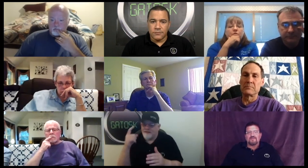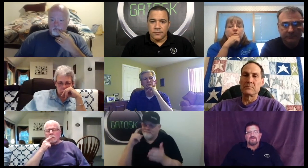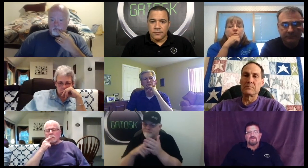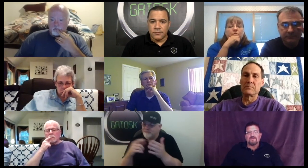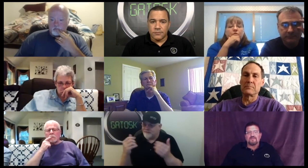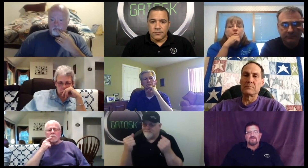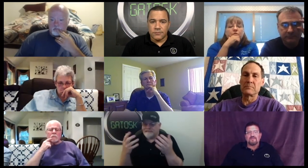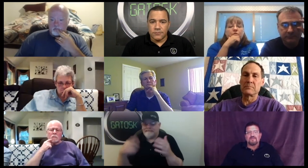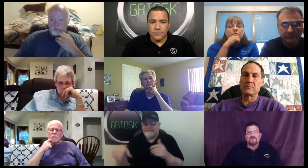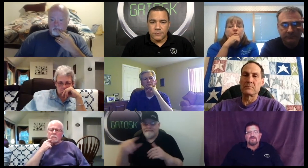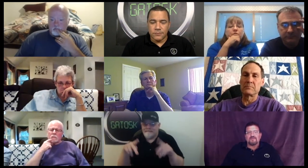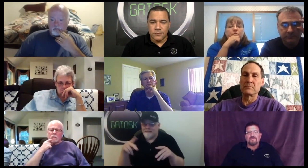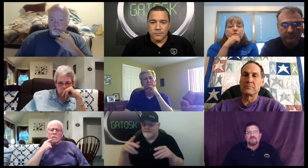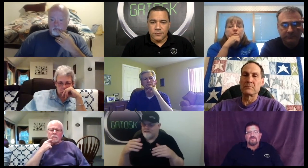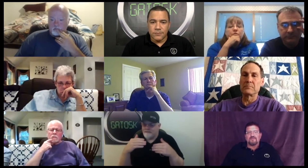For example, there's a lot of people,